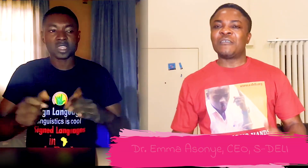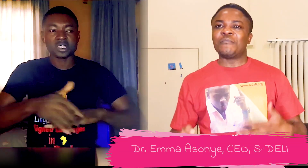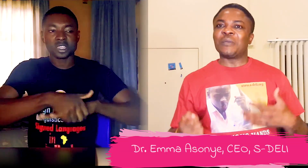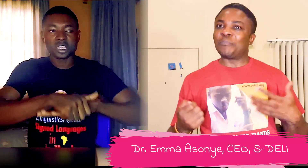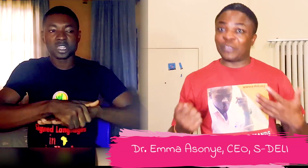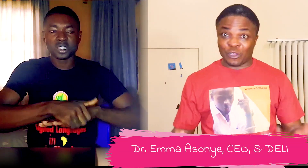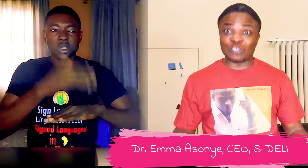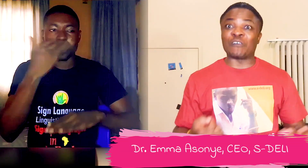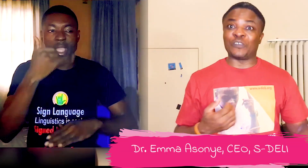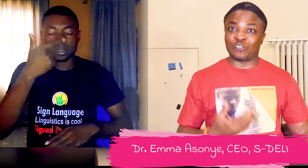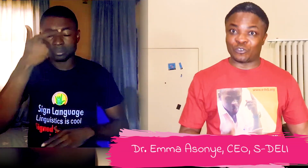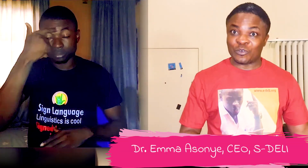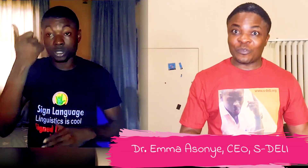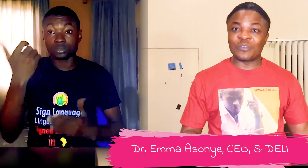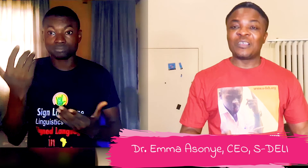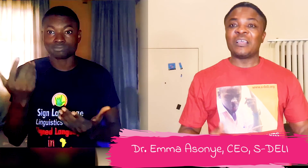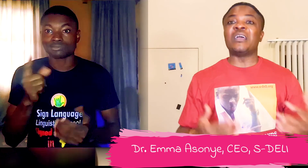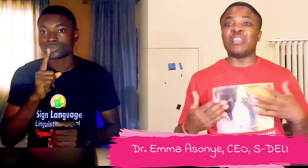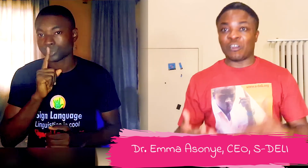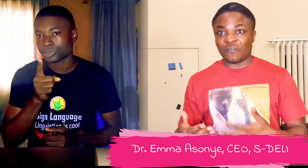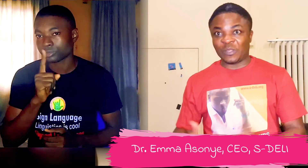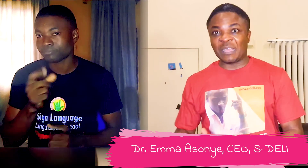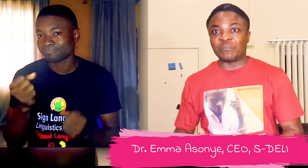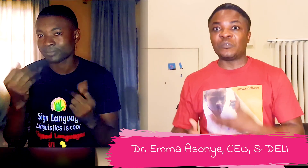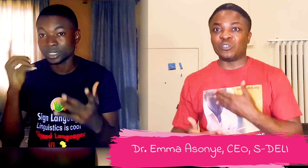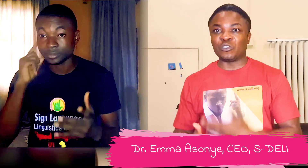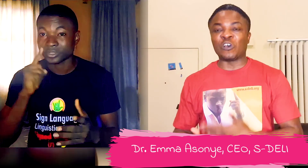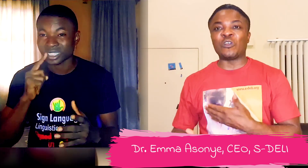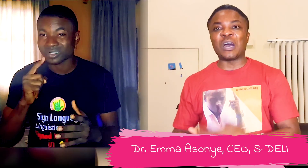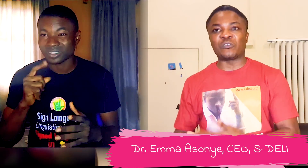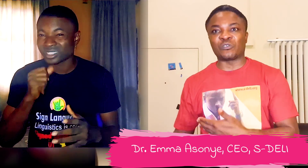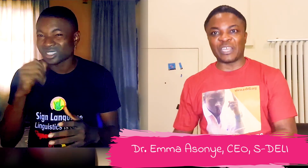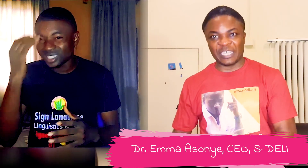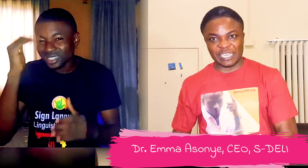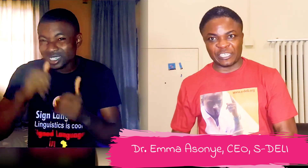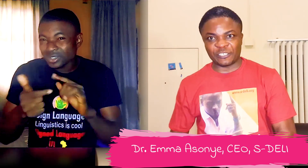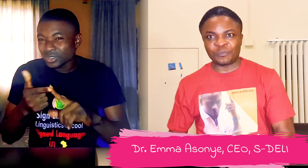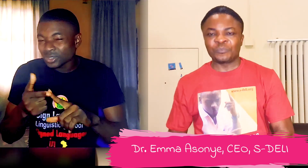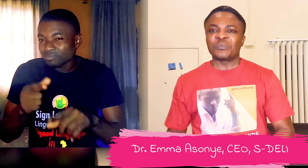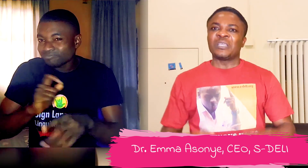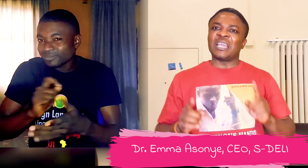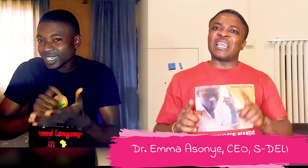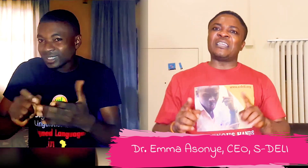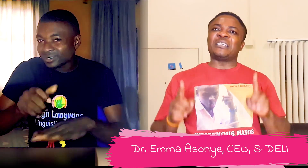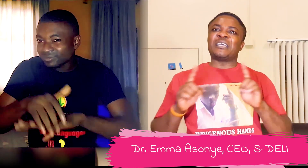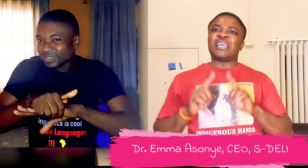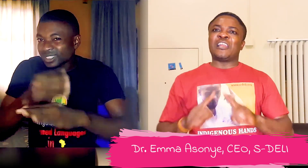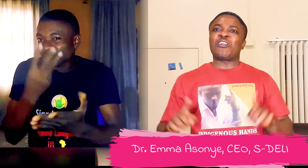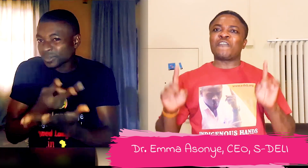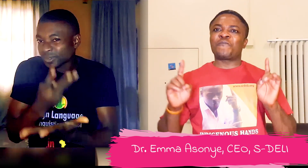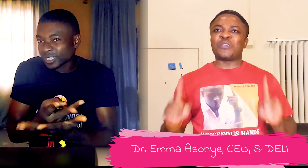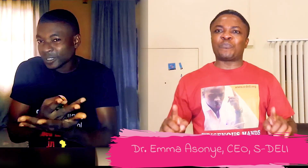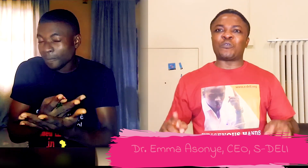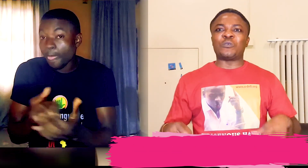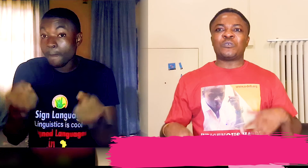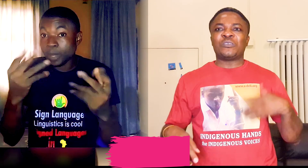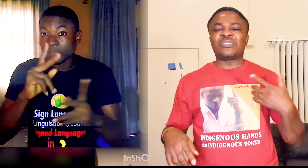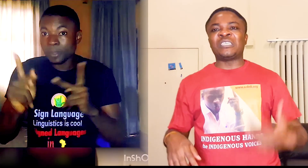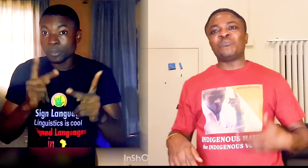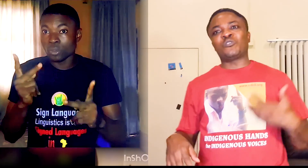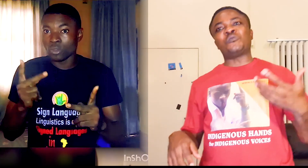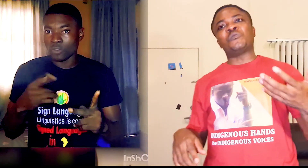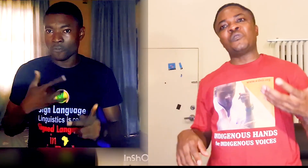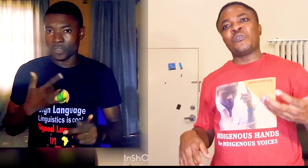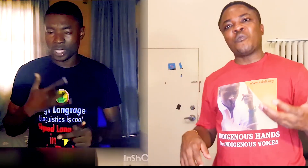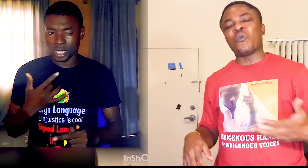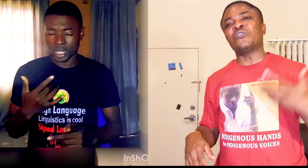English. Because of a truth, a lot of them do not know how to write English. And a lot of people